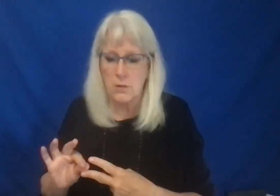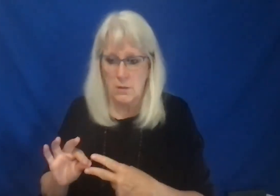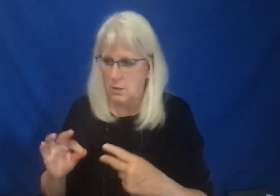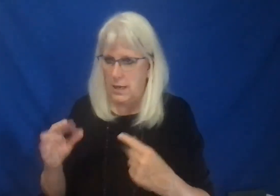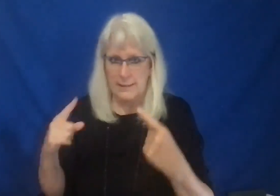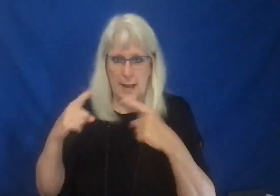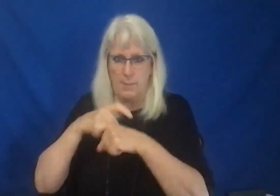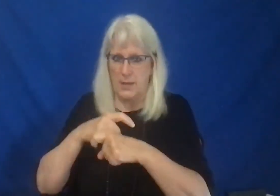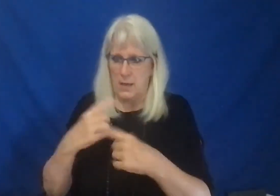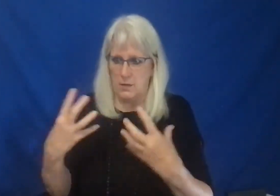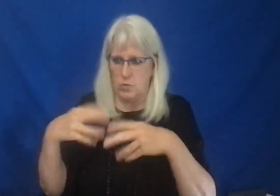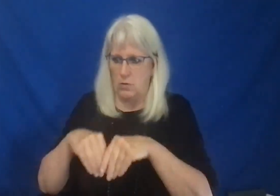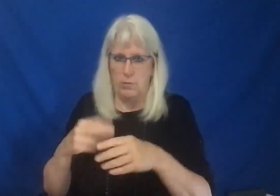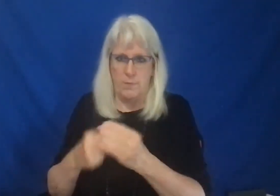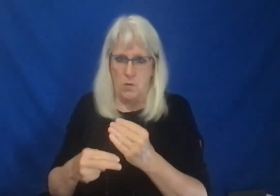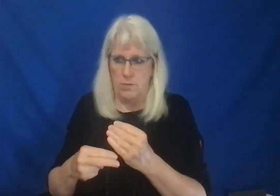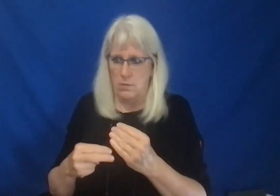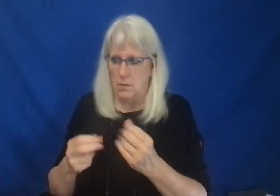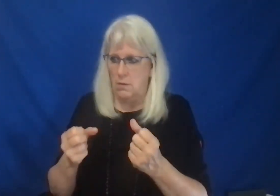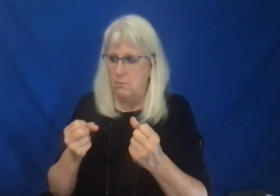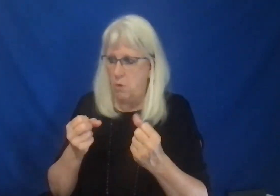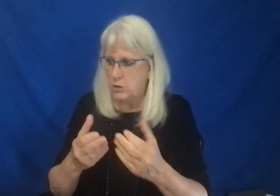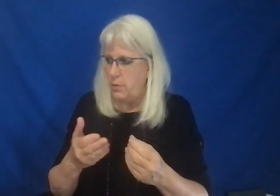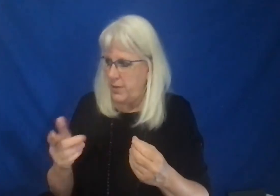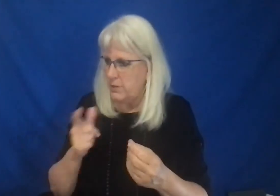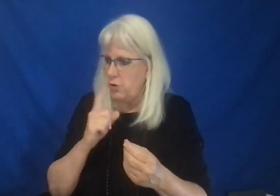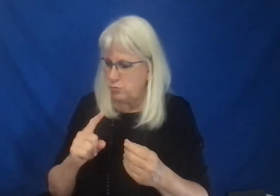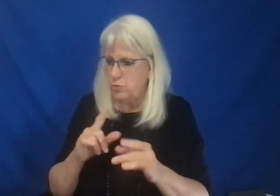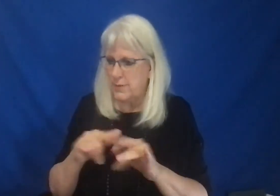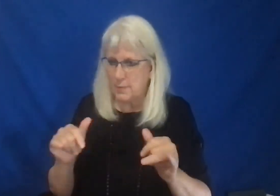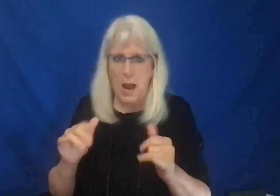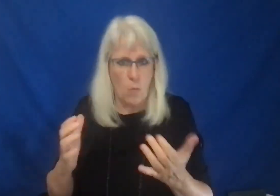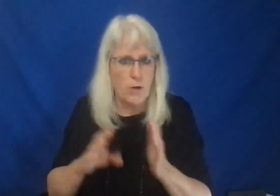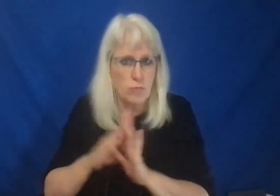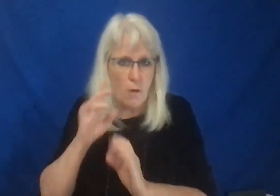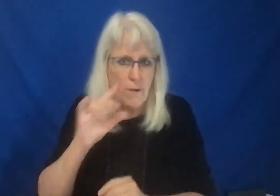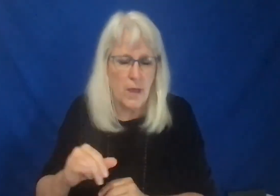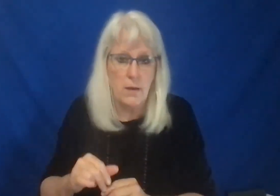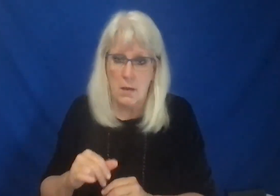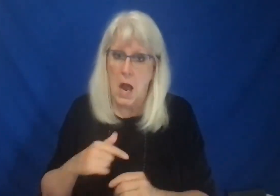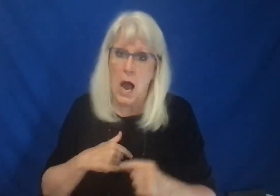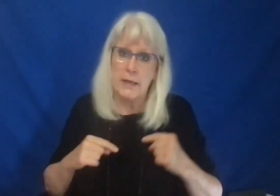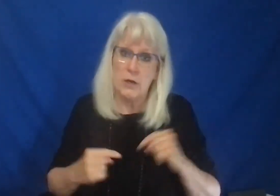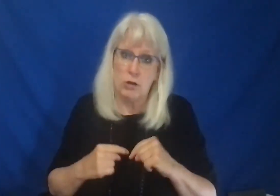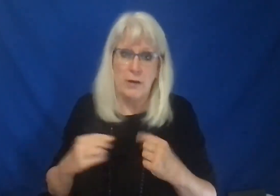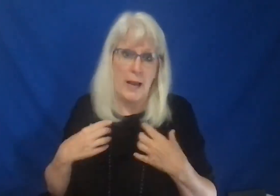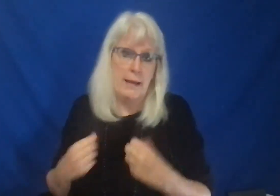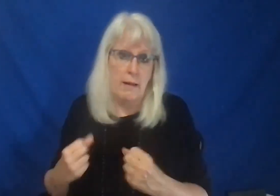and multiple things can be true at the same time. I can hurt and I can heal. I can love you and